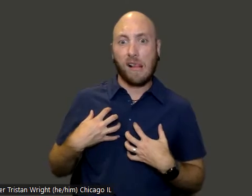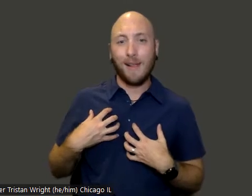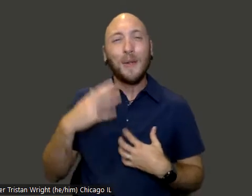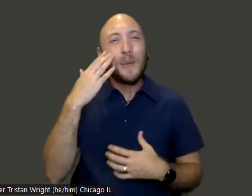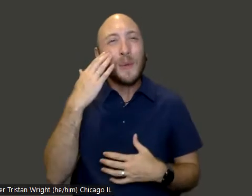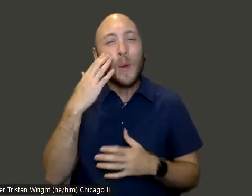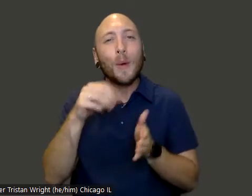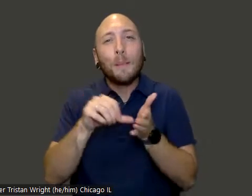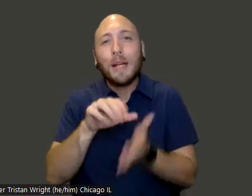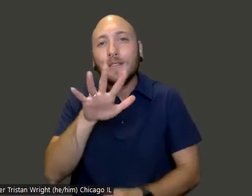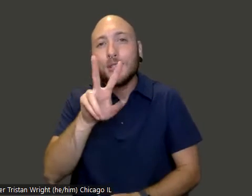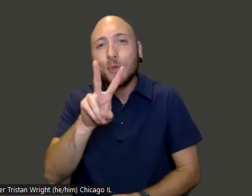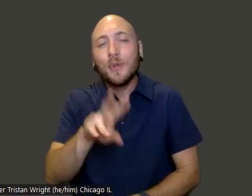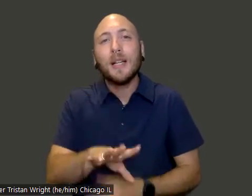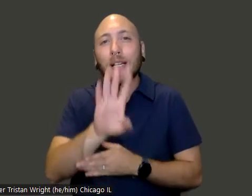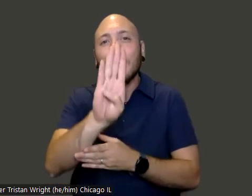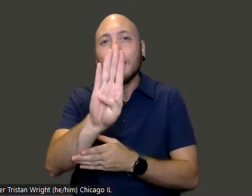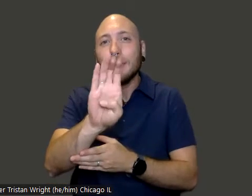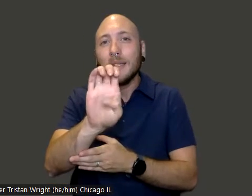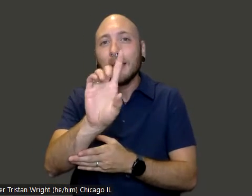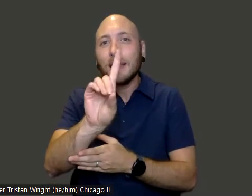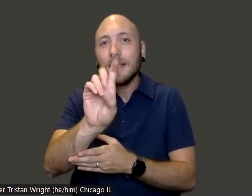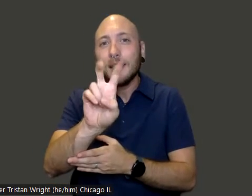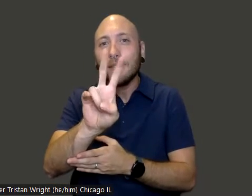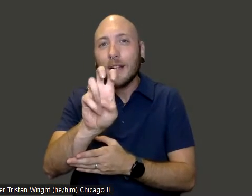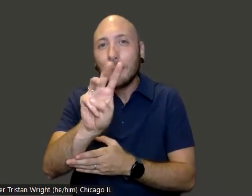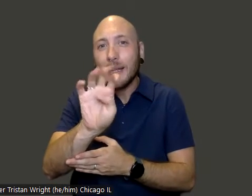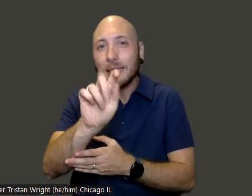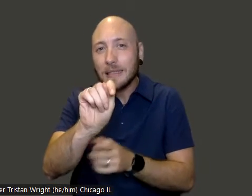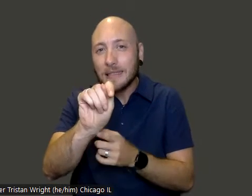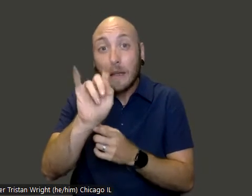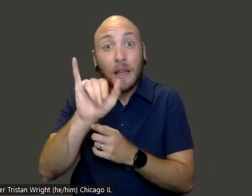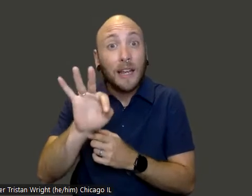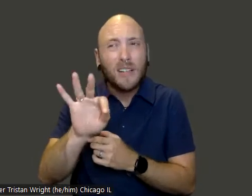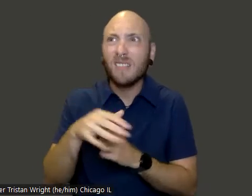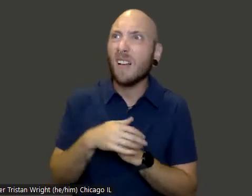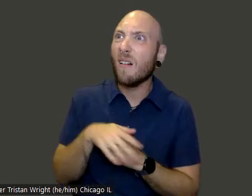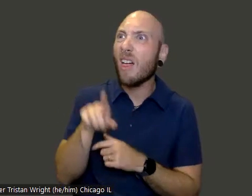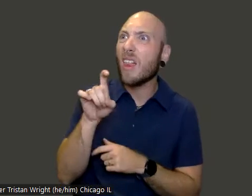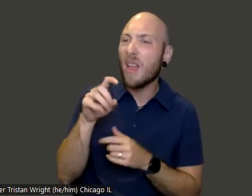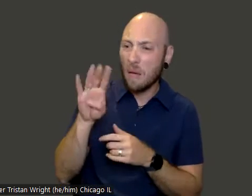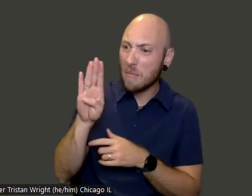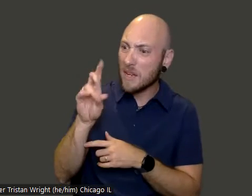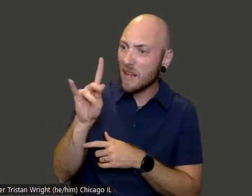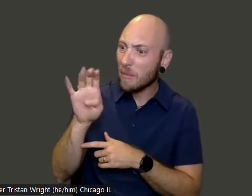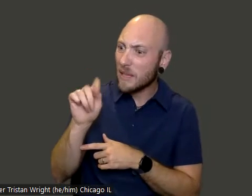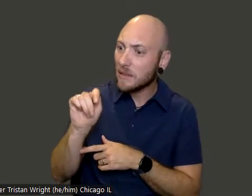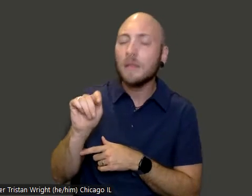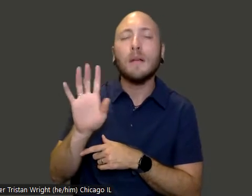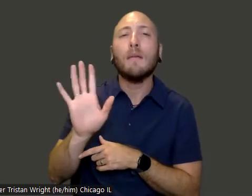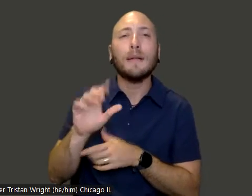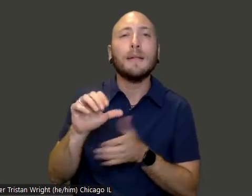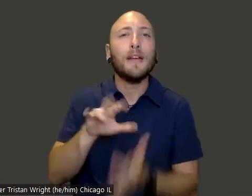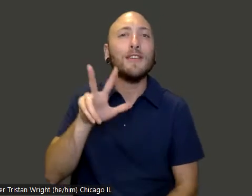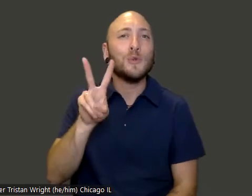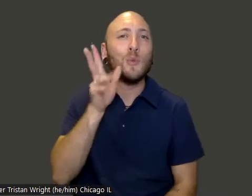bedevilments on page 52. If you don't know what those are, go look on page 52. See if you identify. I'm experiencing all